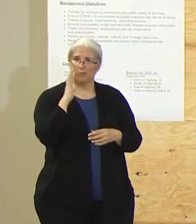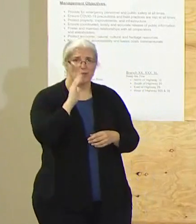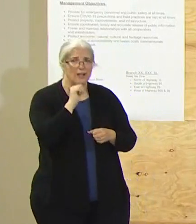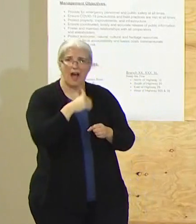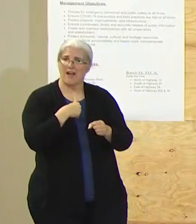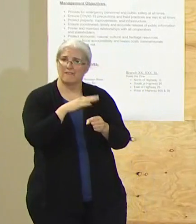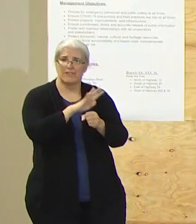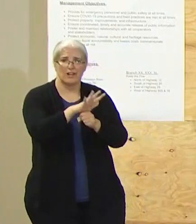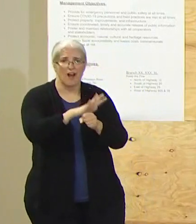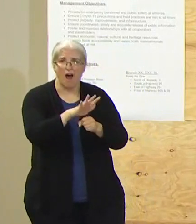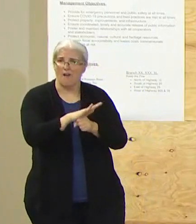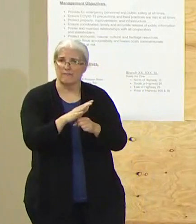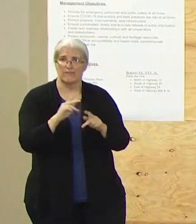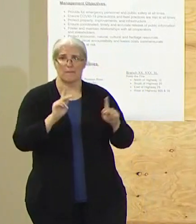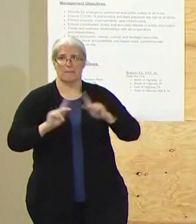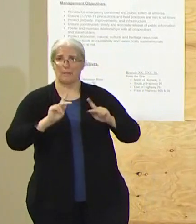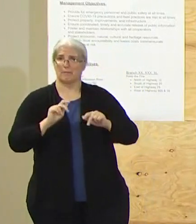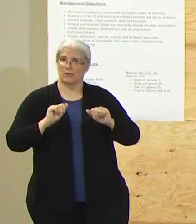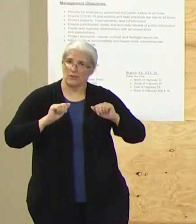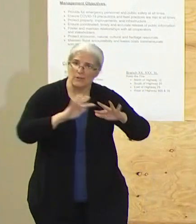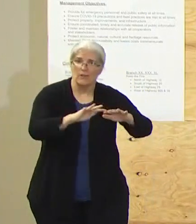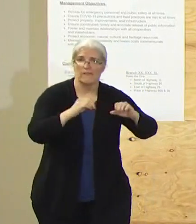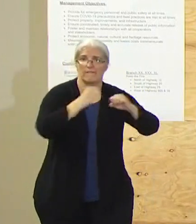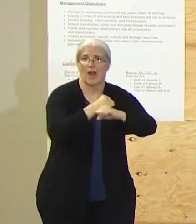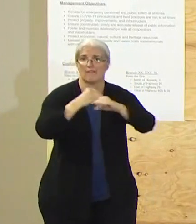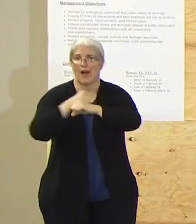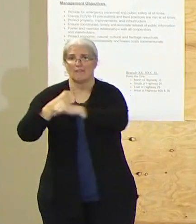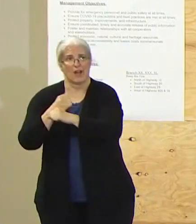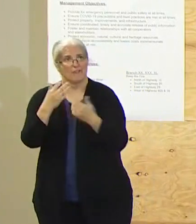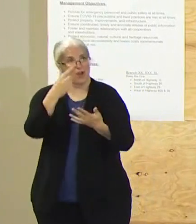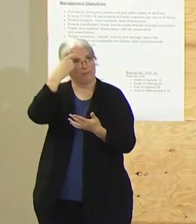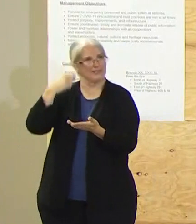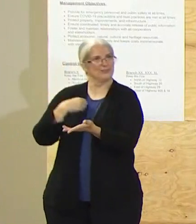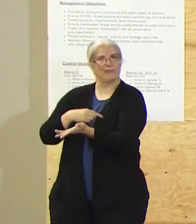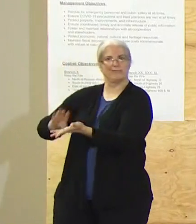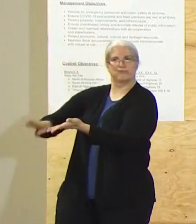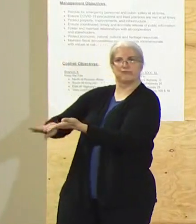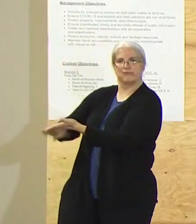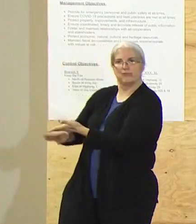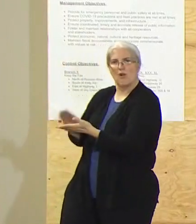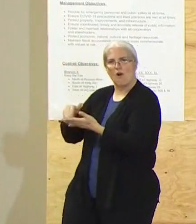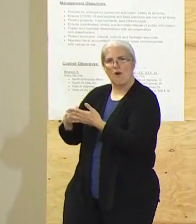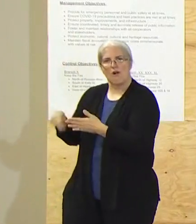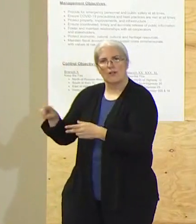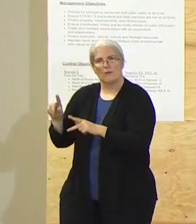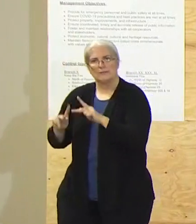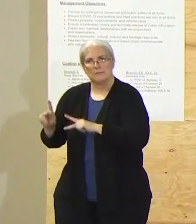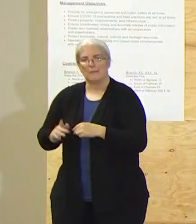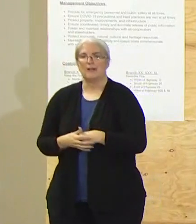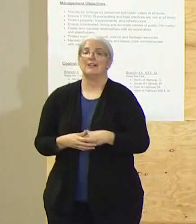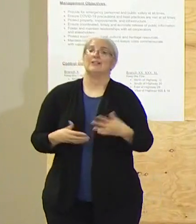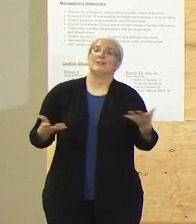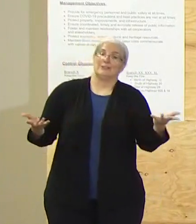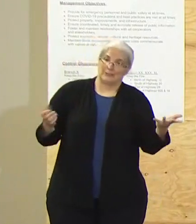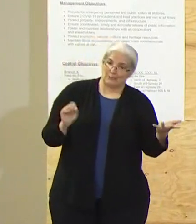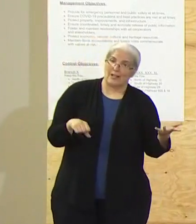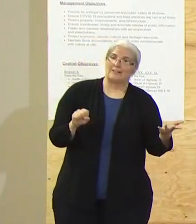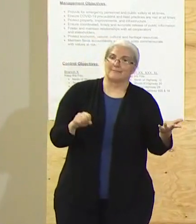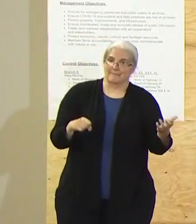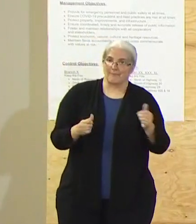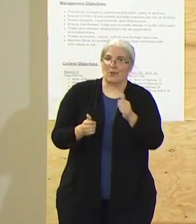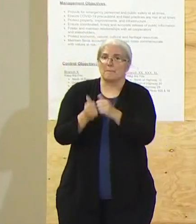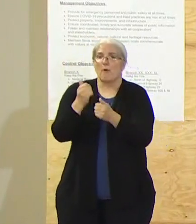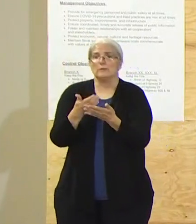That's exactly why, and many of you know, I think you may have individually even reported the work we did as a state, press conference we held a number of weeks ago up